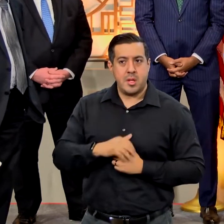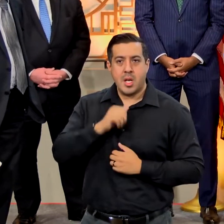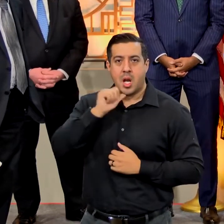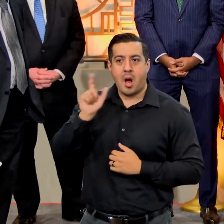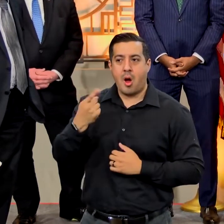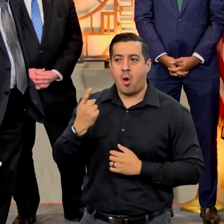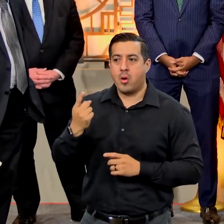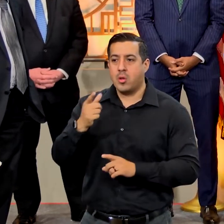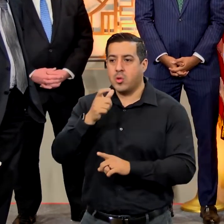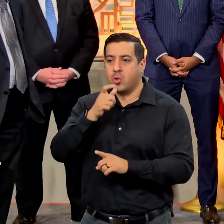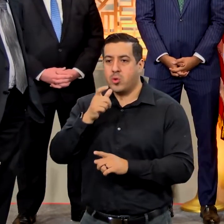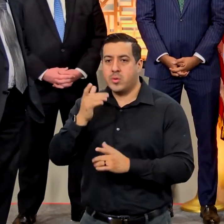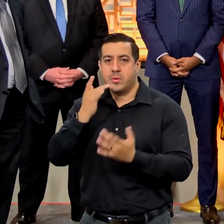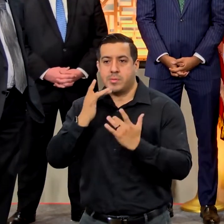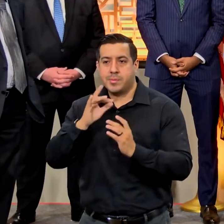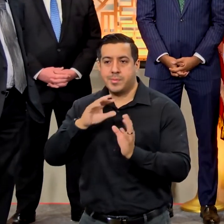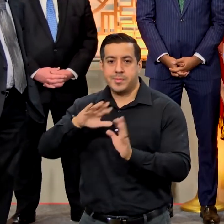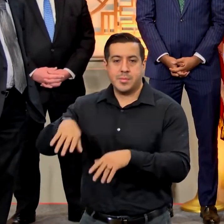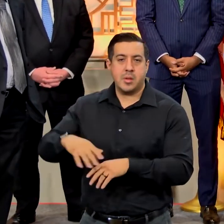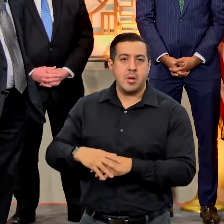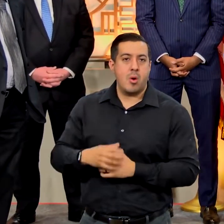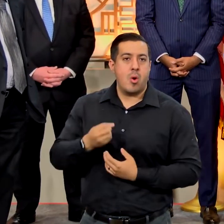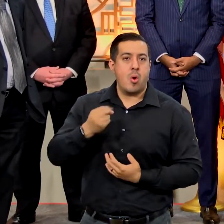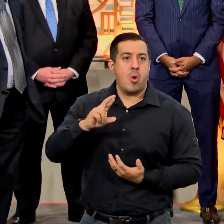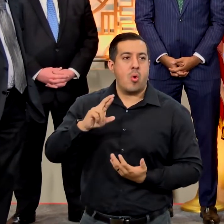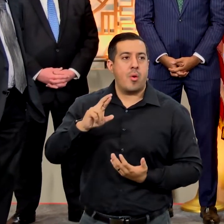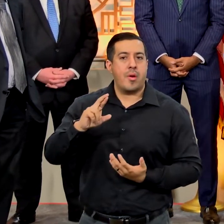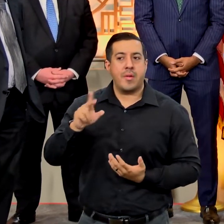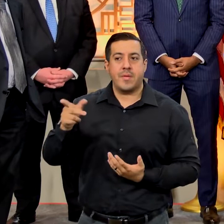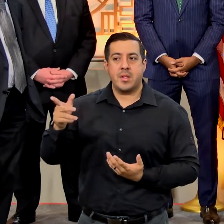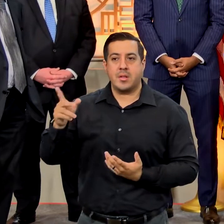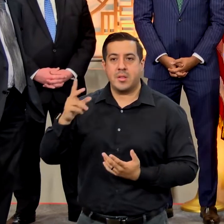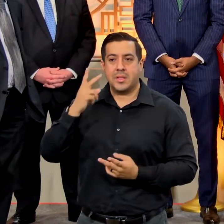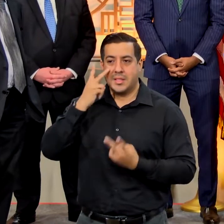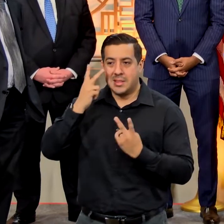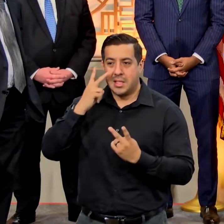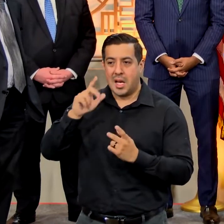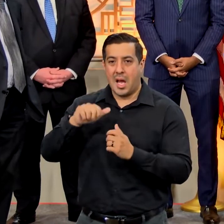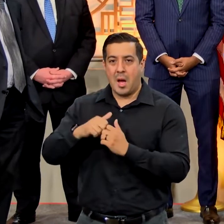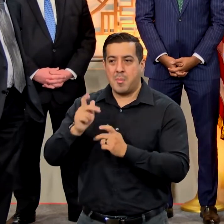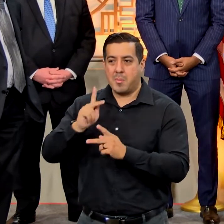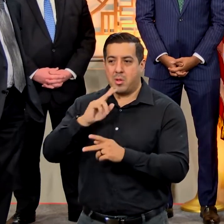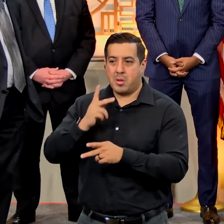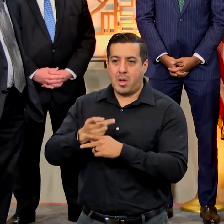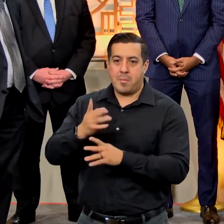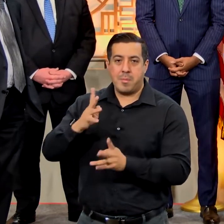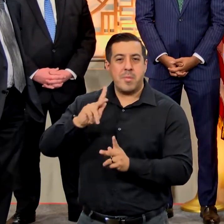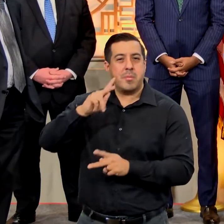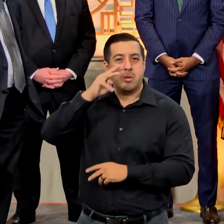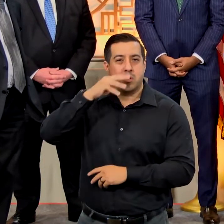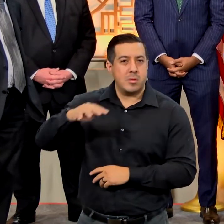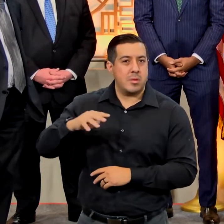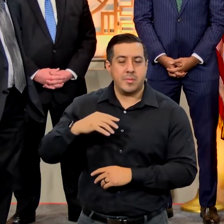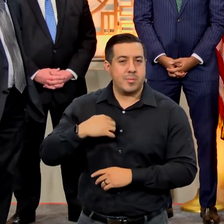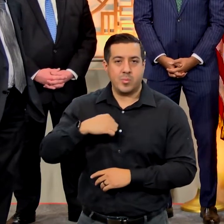the leopards that they have often been treated as. I want to